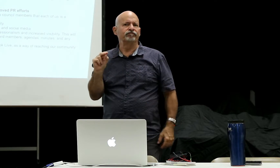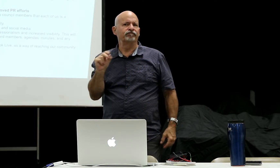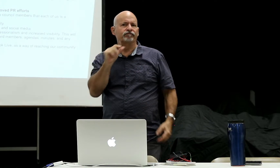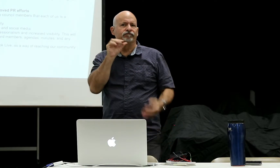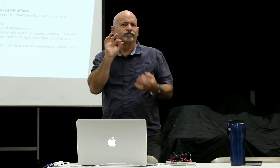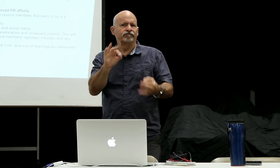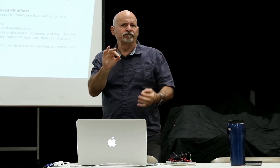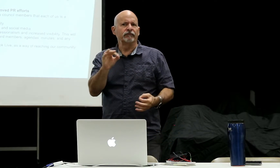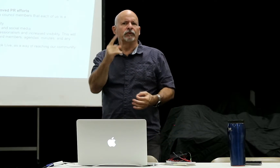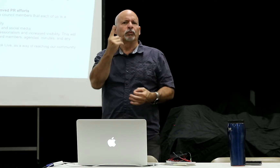The ADA is not perfect.